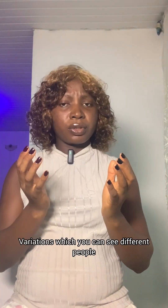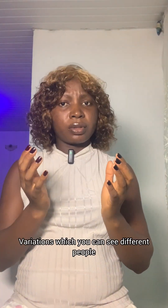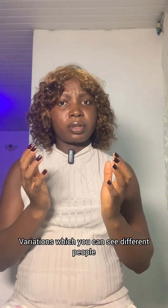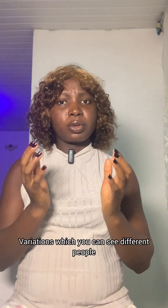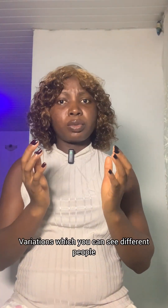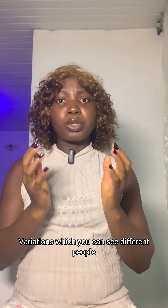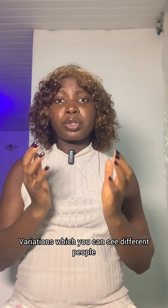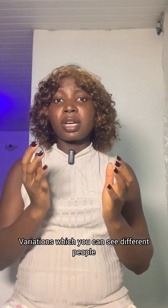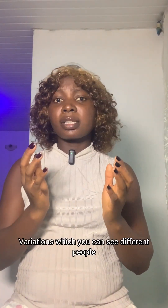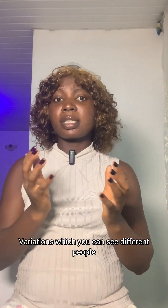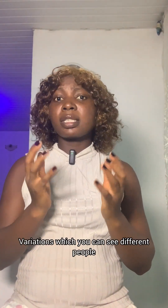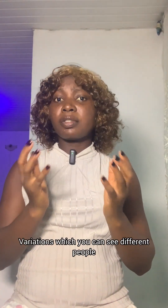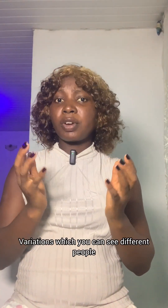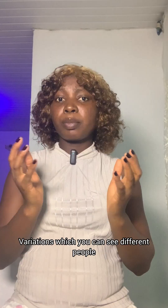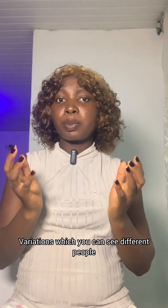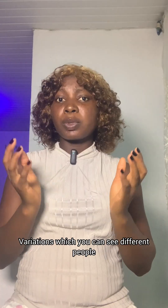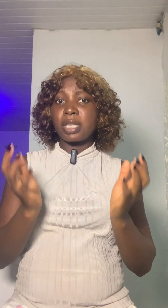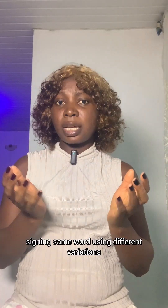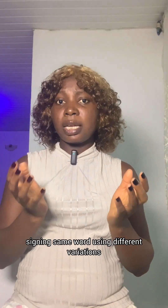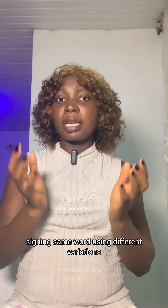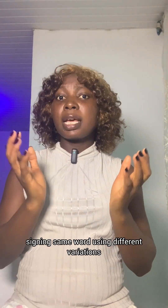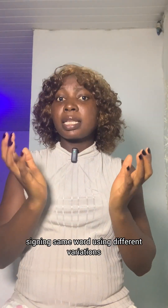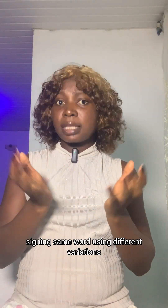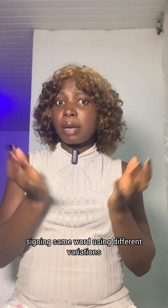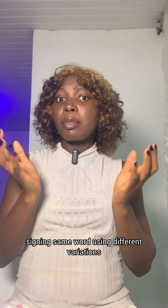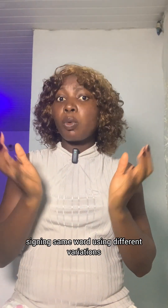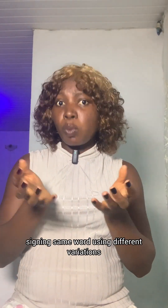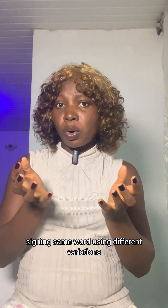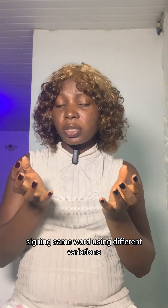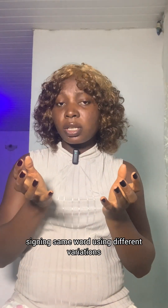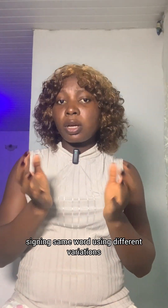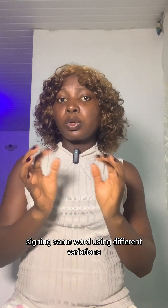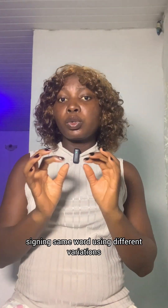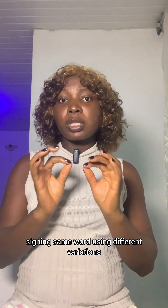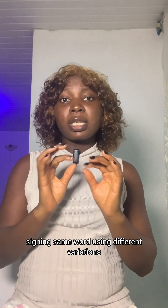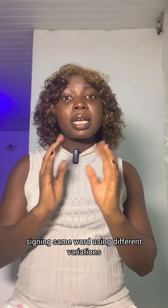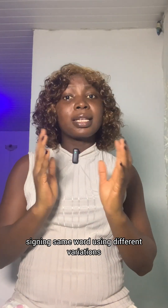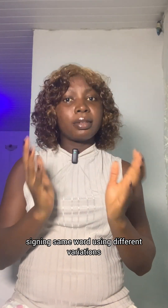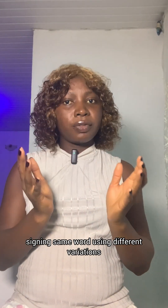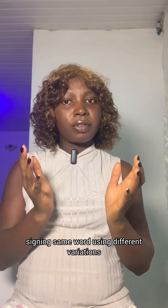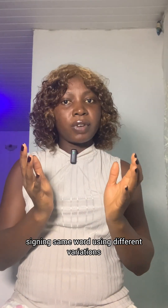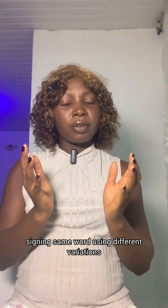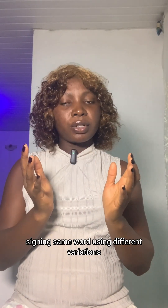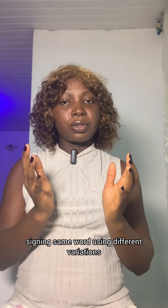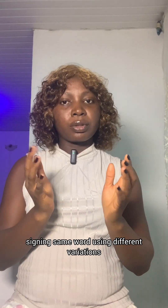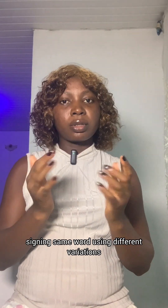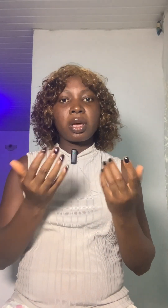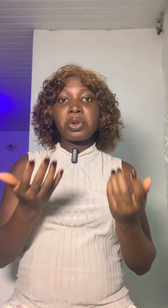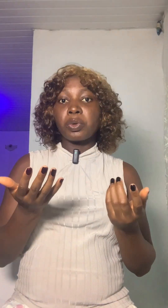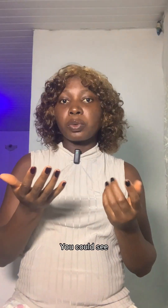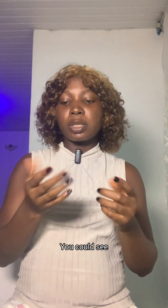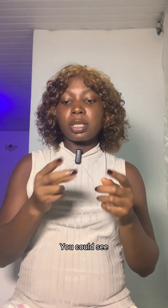variations, which you can see different people signing same word using different variations. You could see